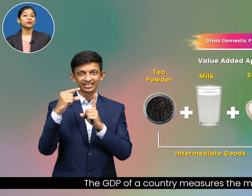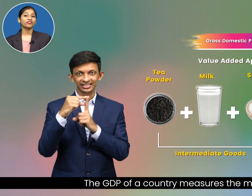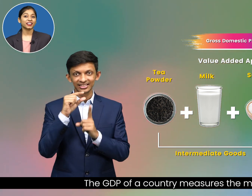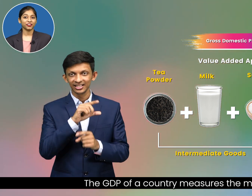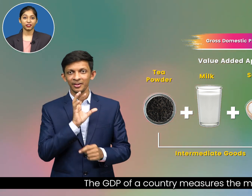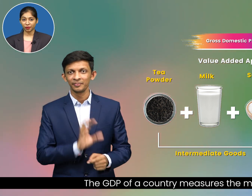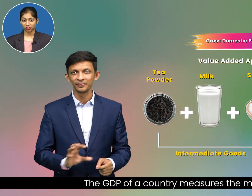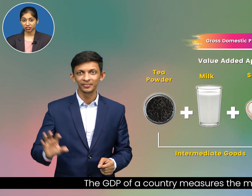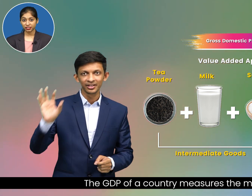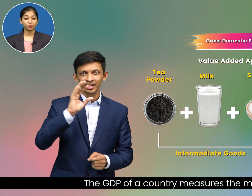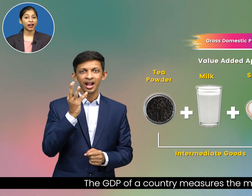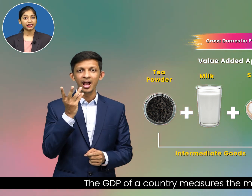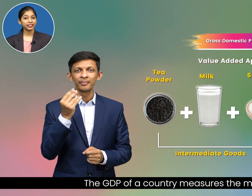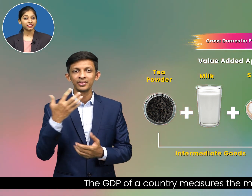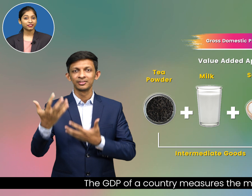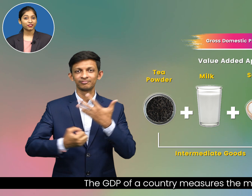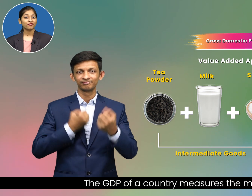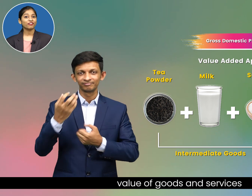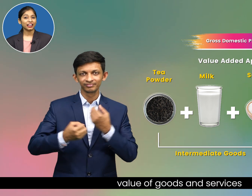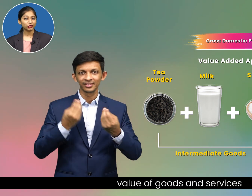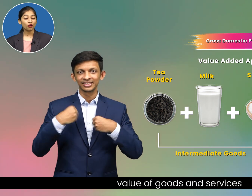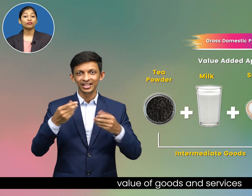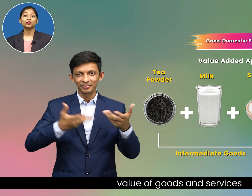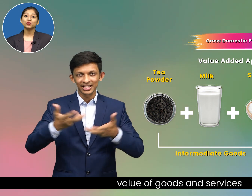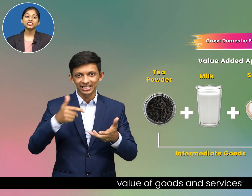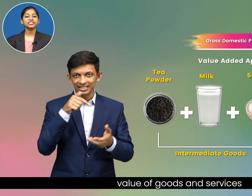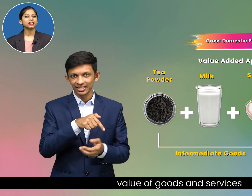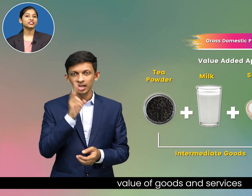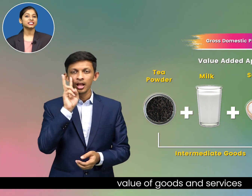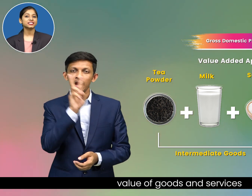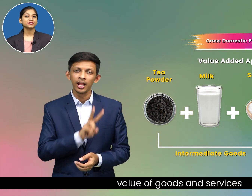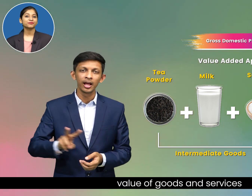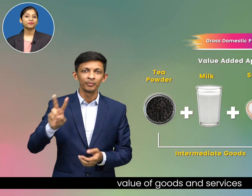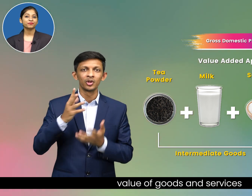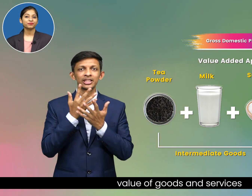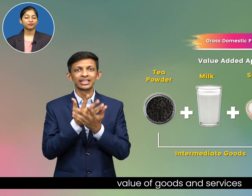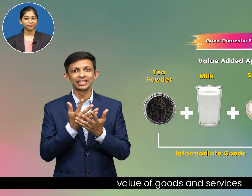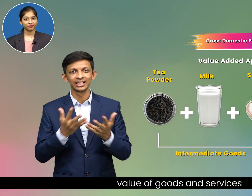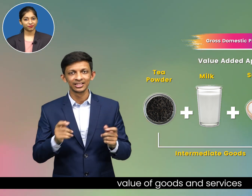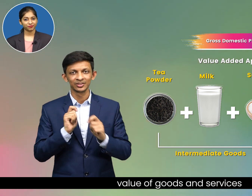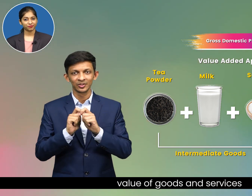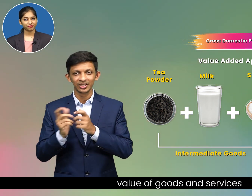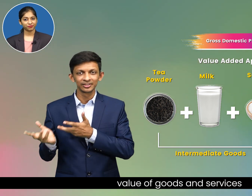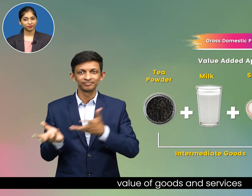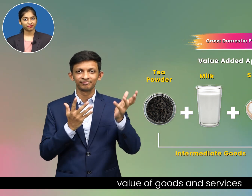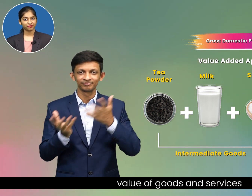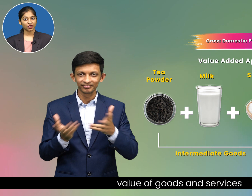The GDP of a country measures the market value of goods and services